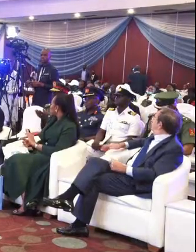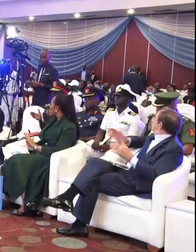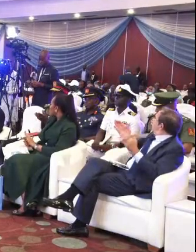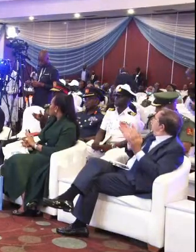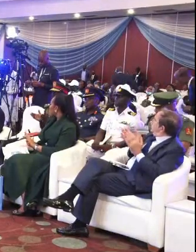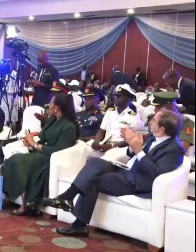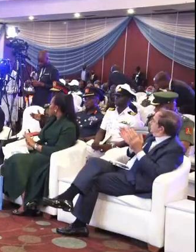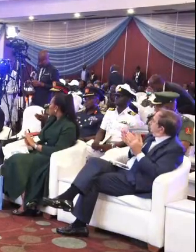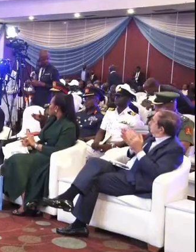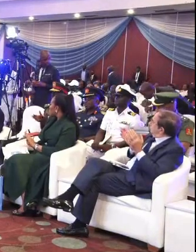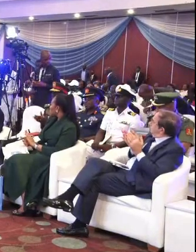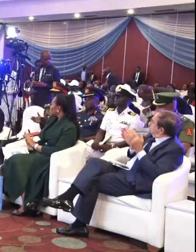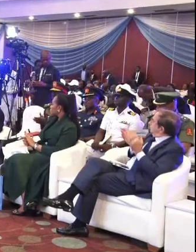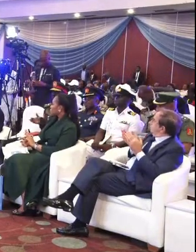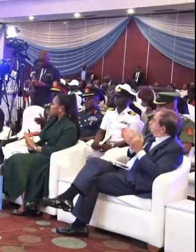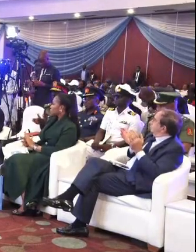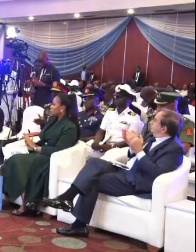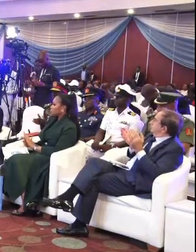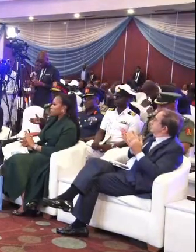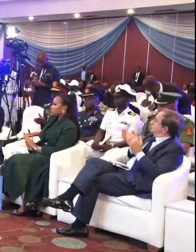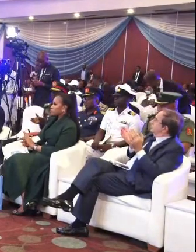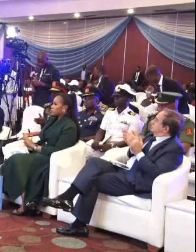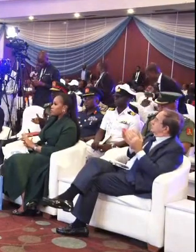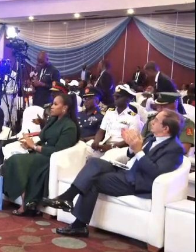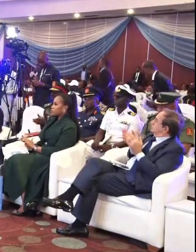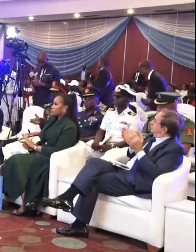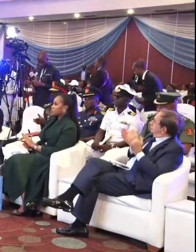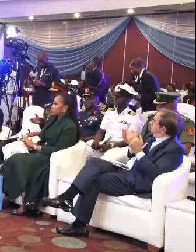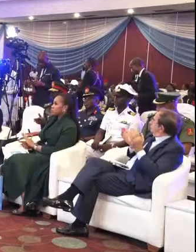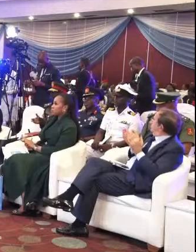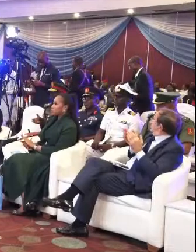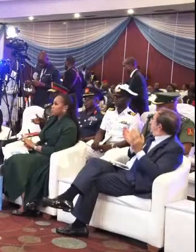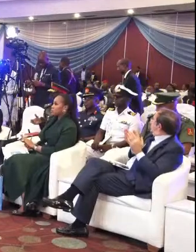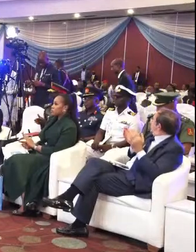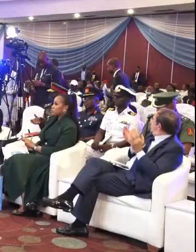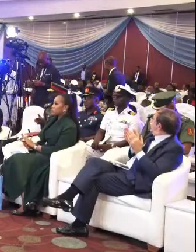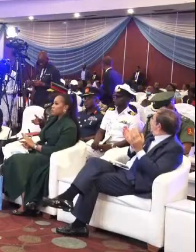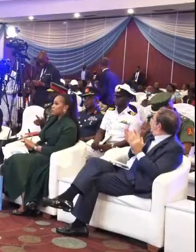here, please, our directors, NAPTIP, can you be on your feet for special